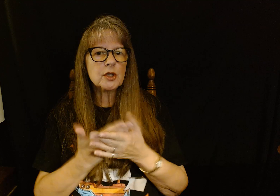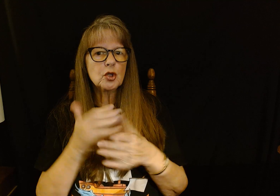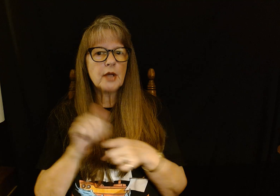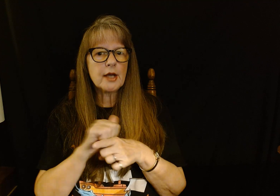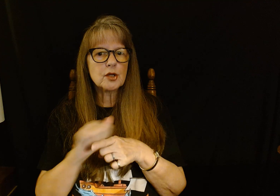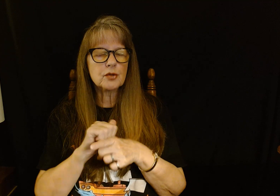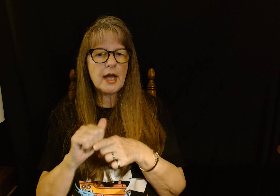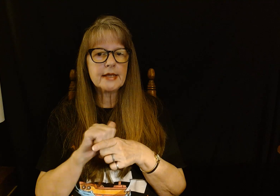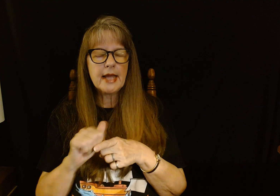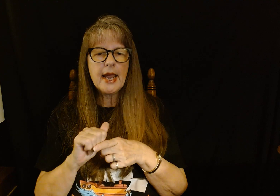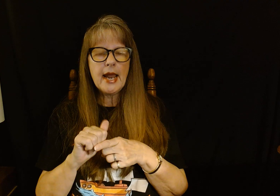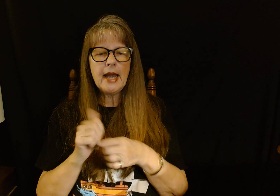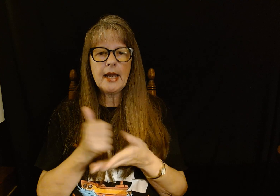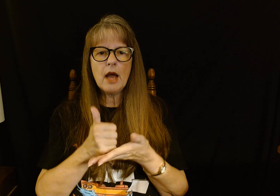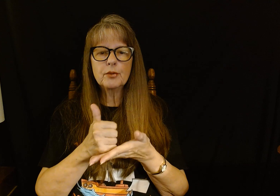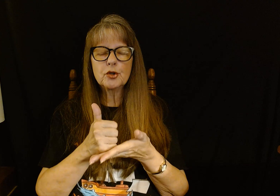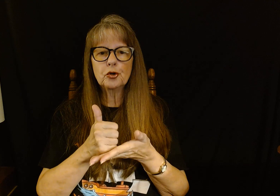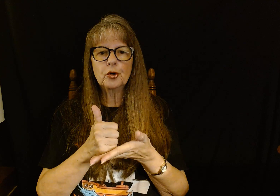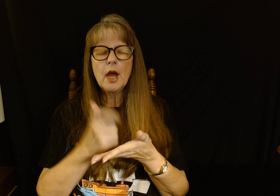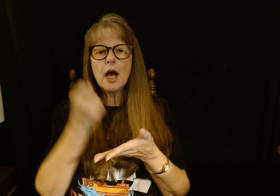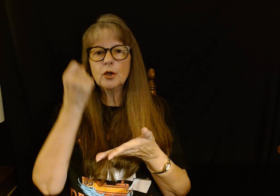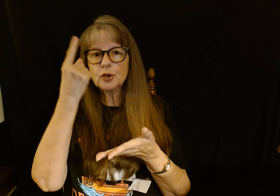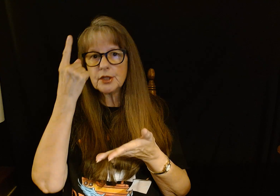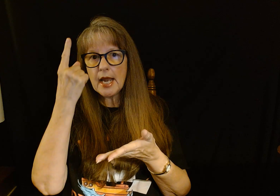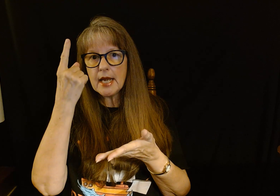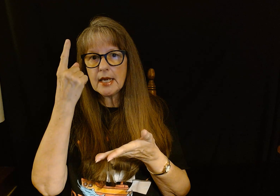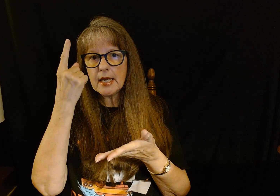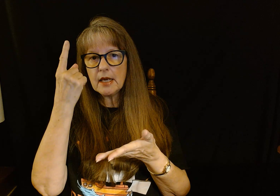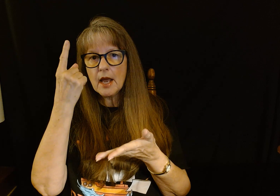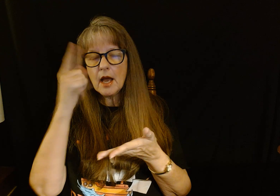good exercise, and it helps your understanding of the